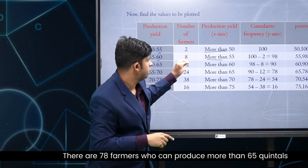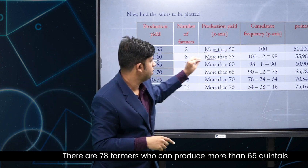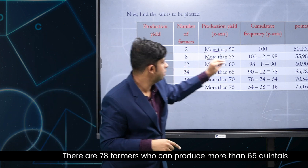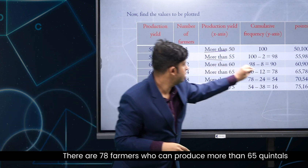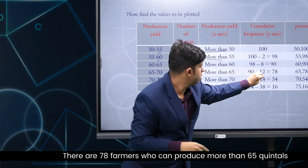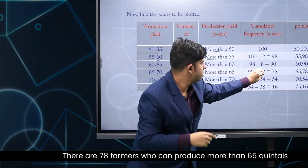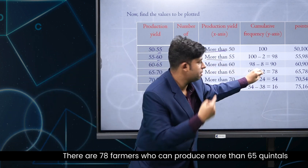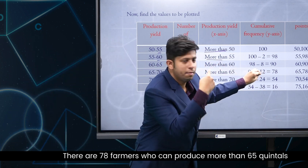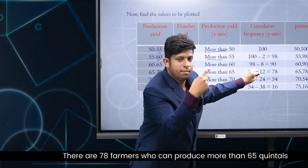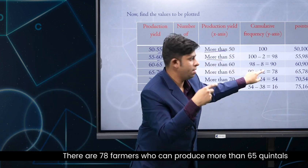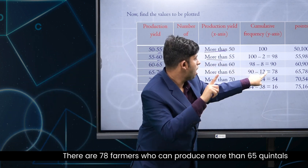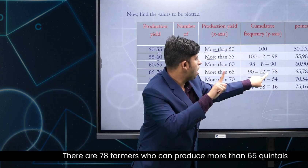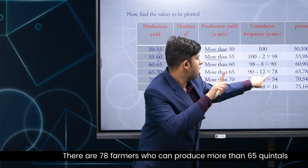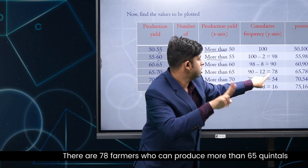65 quintals.